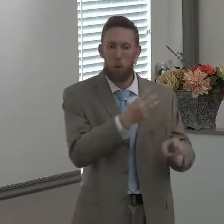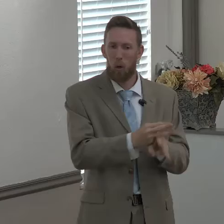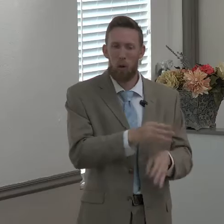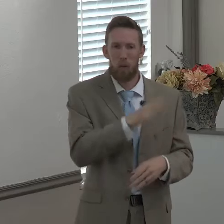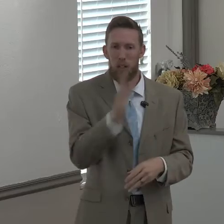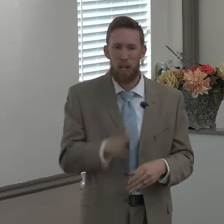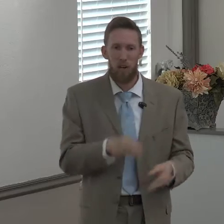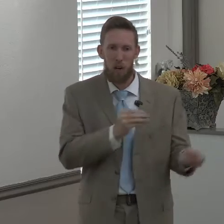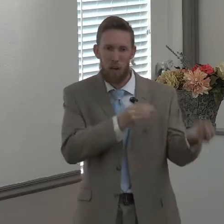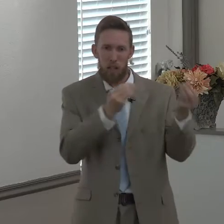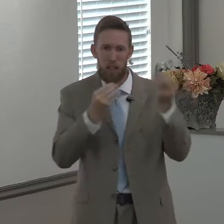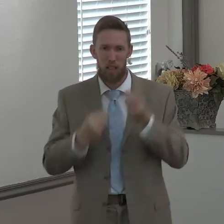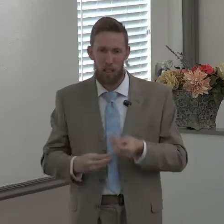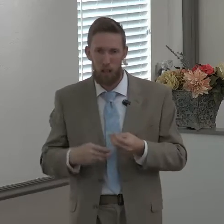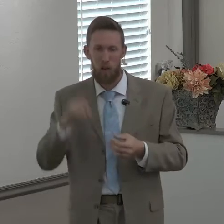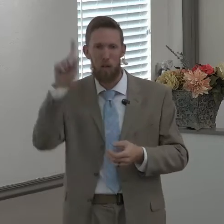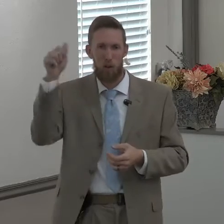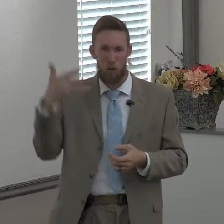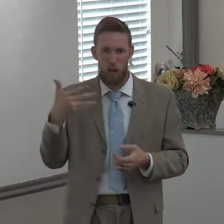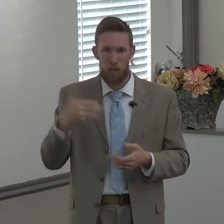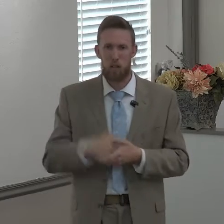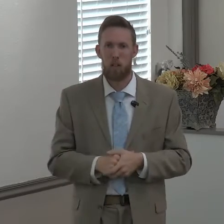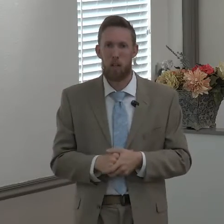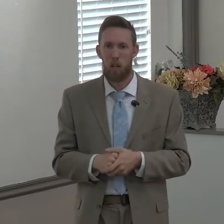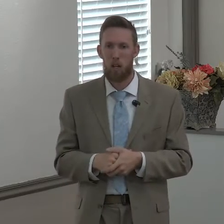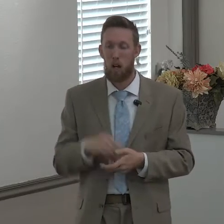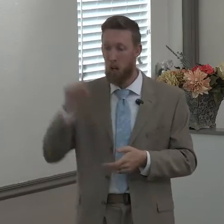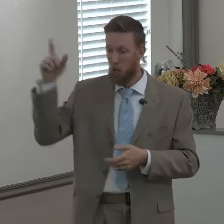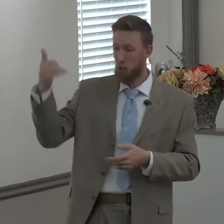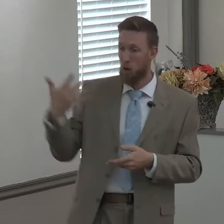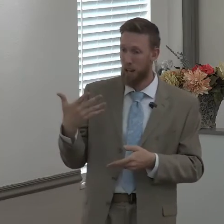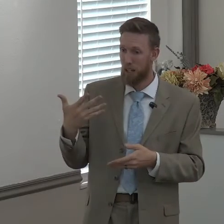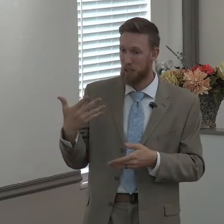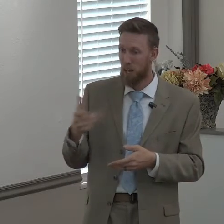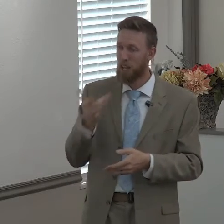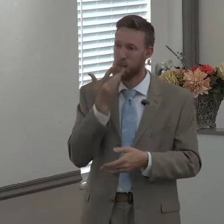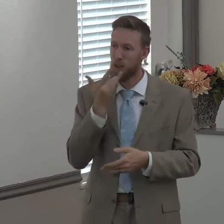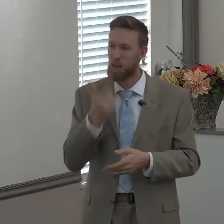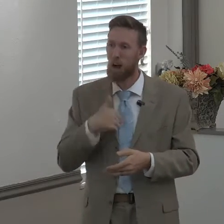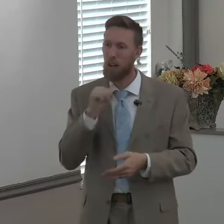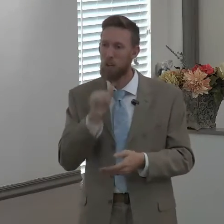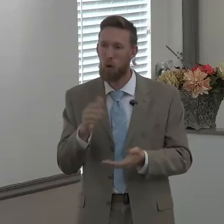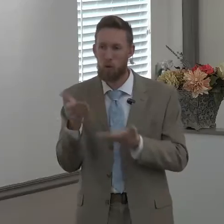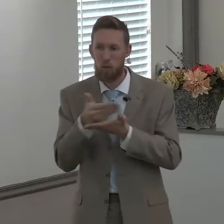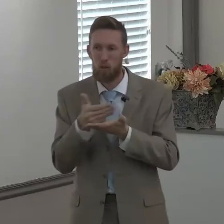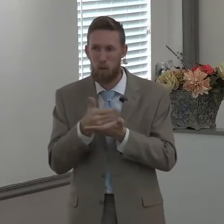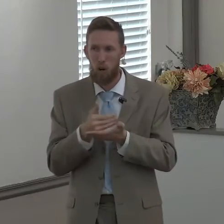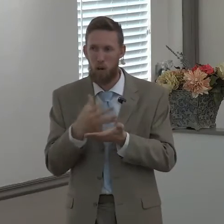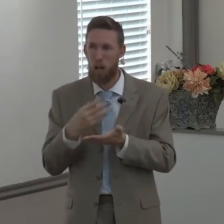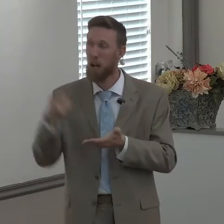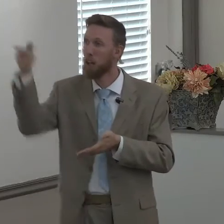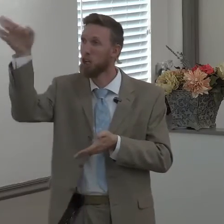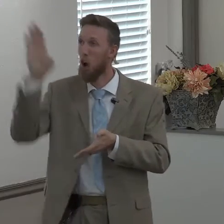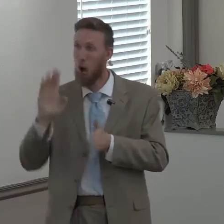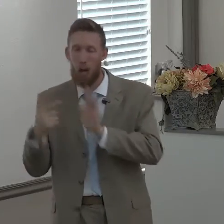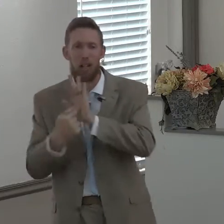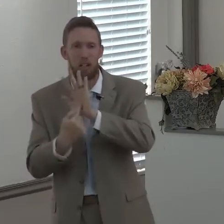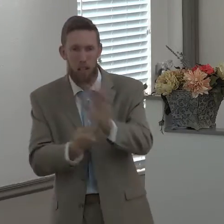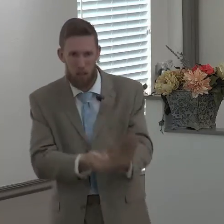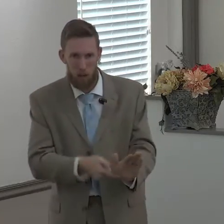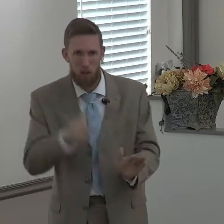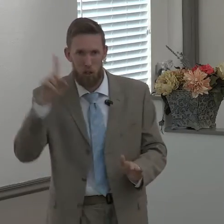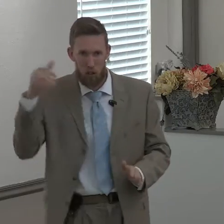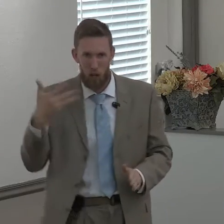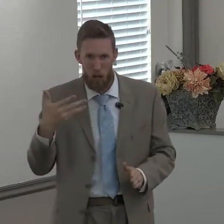Sacrificial love displays grace. By the way, you'll never get grace from the world. Grace, the